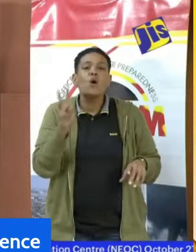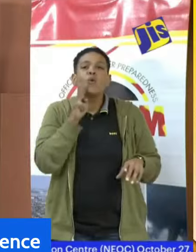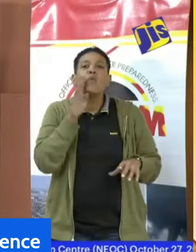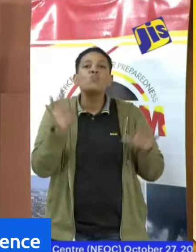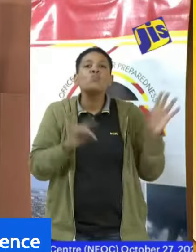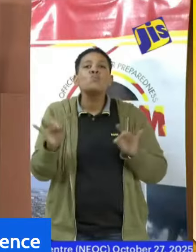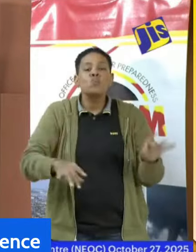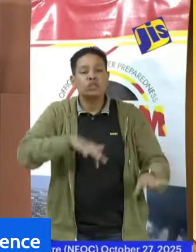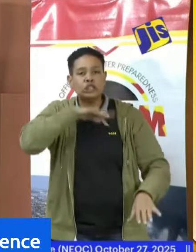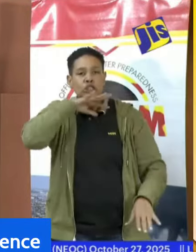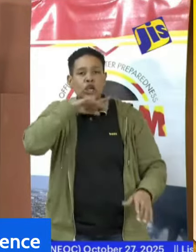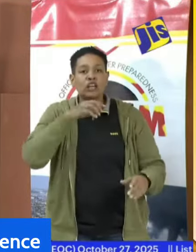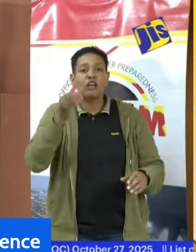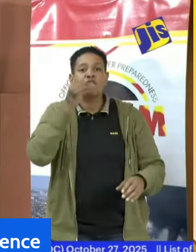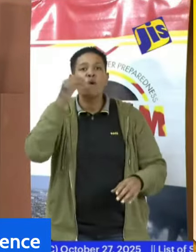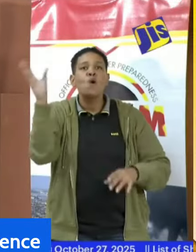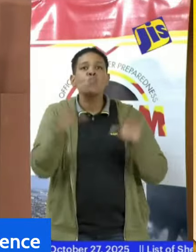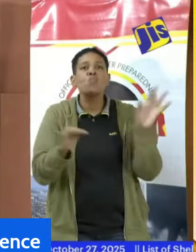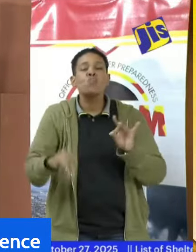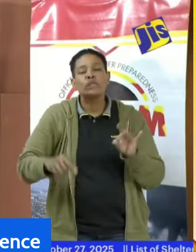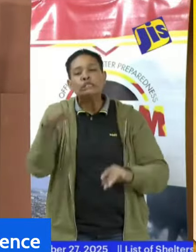water, contaminated food.